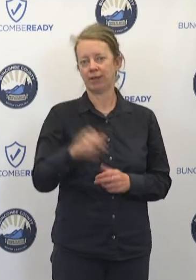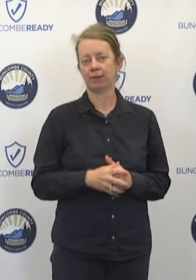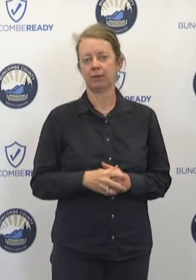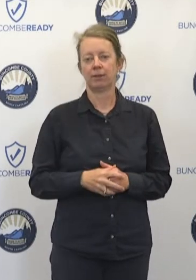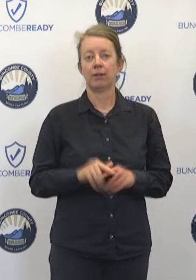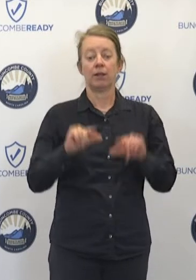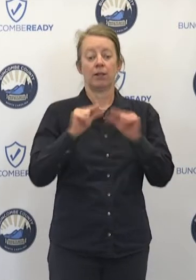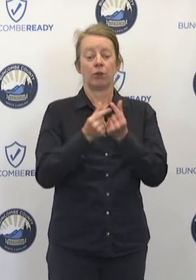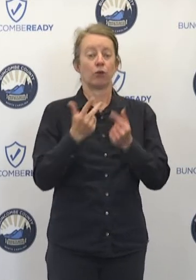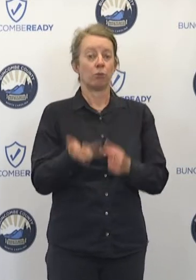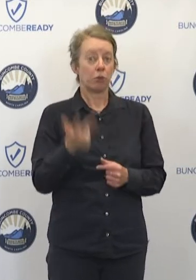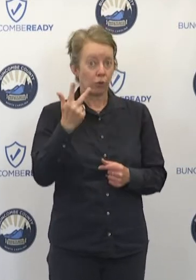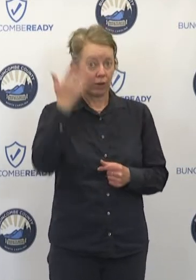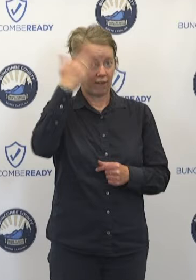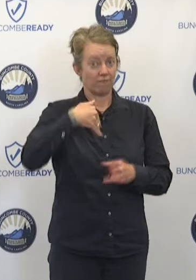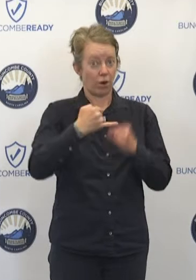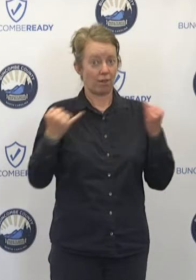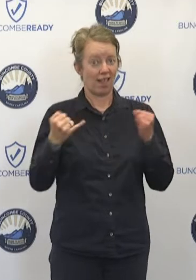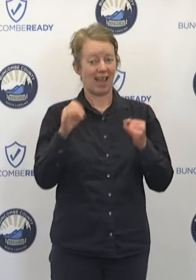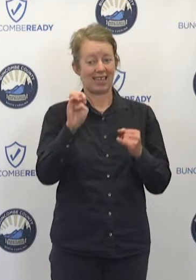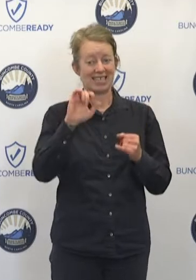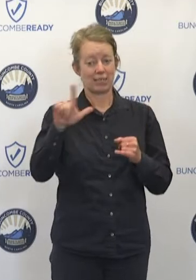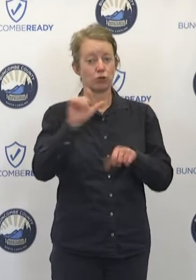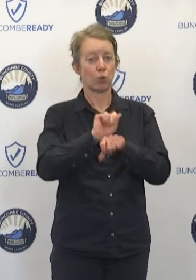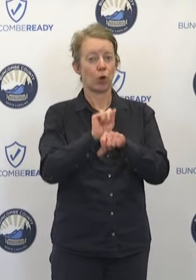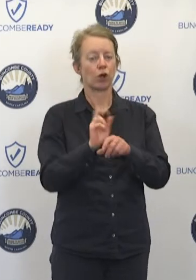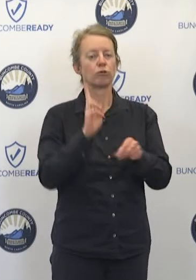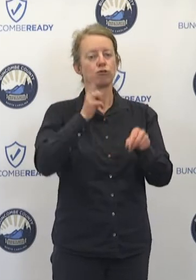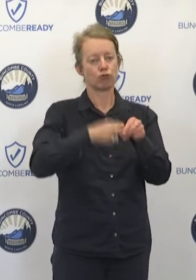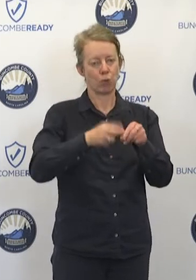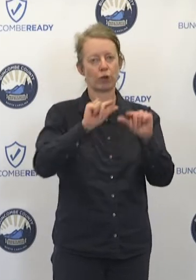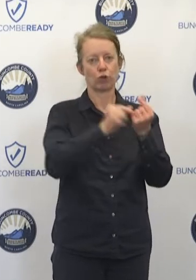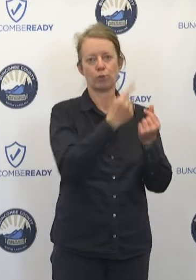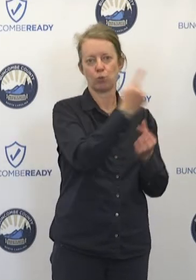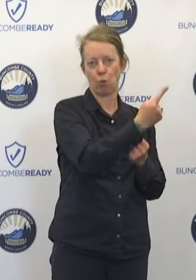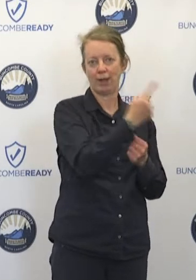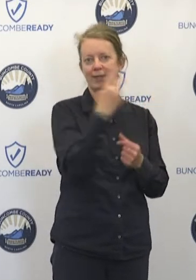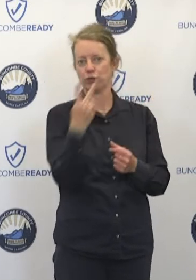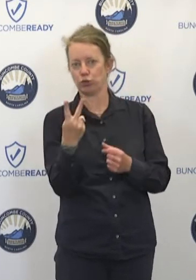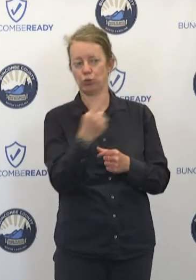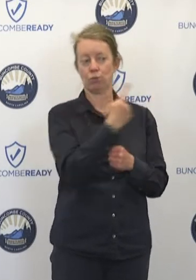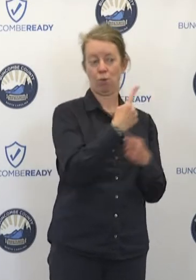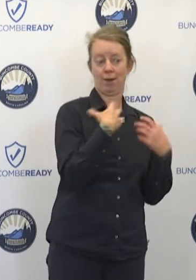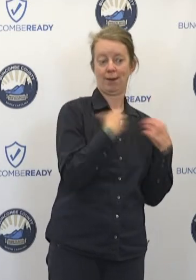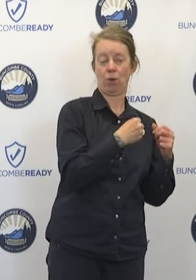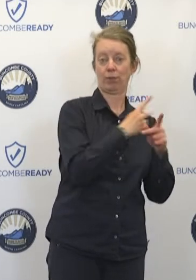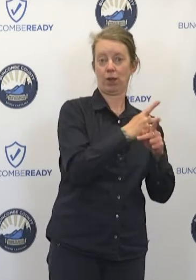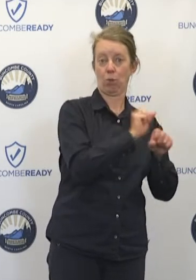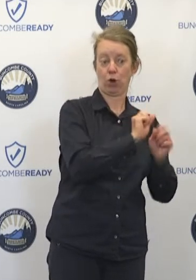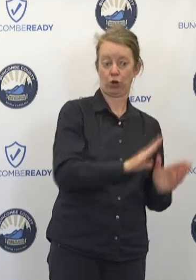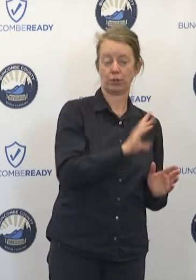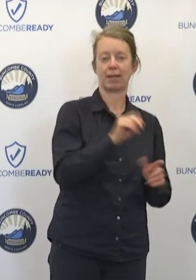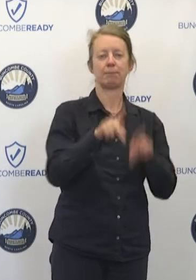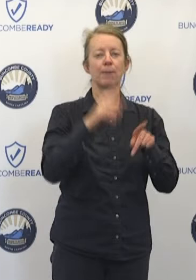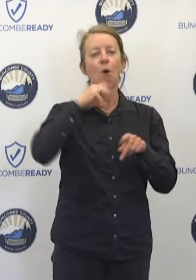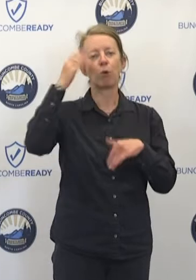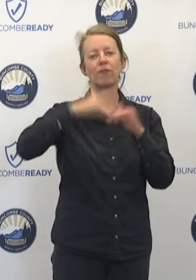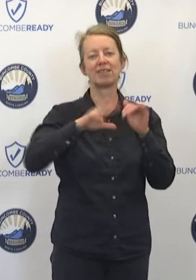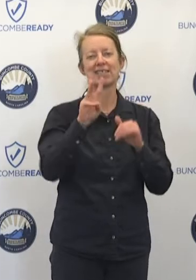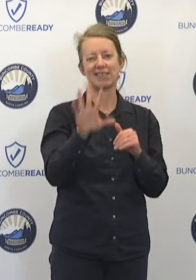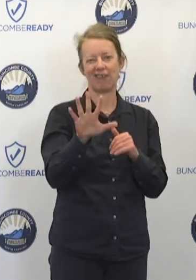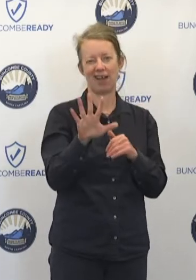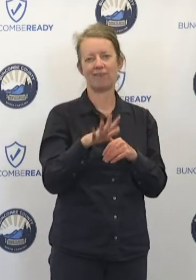Group 3 frontline essential workers will join Groups 1 and 2, healthcare workers and individuals 65 years and older, as eligible